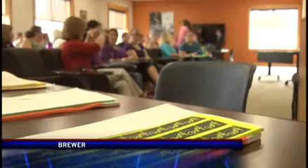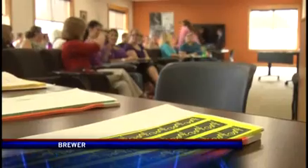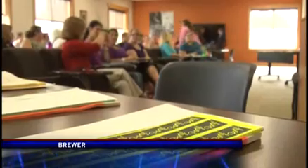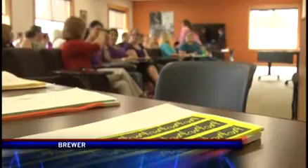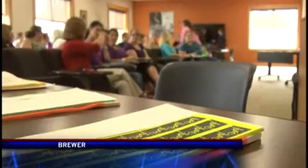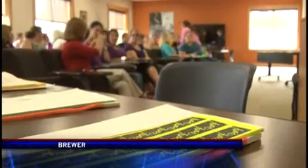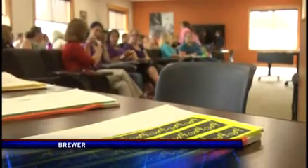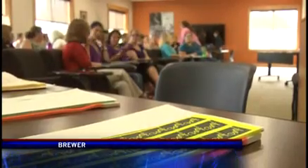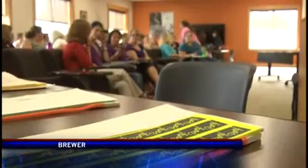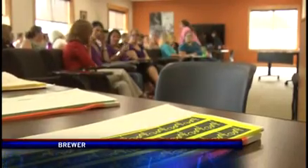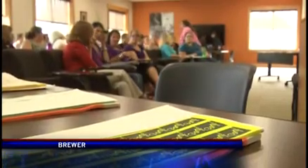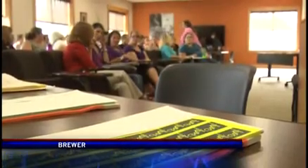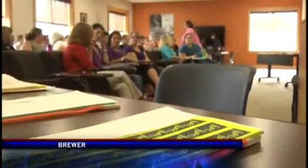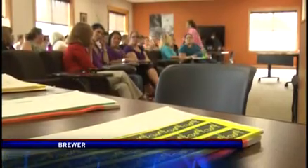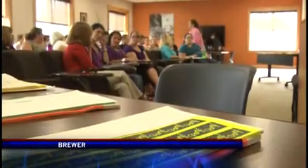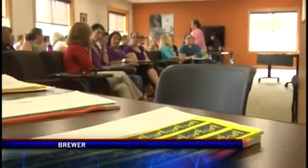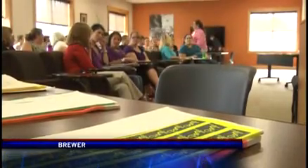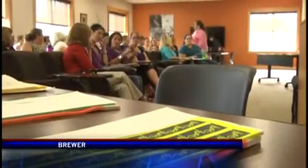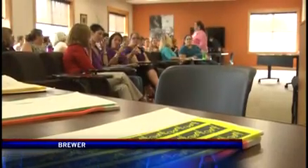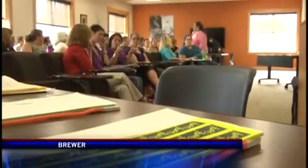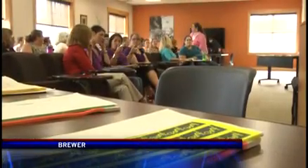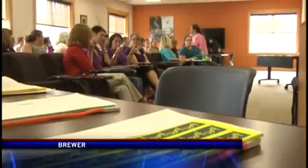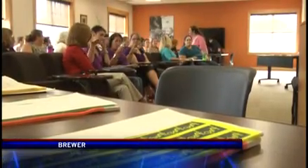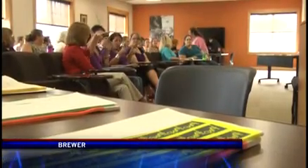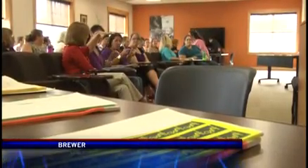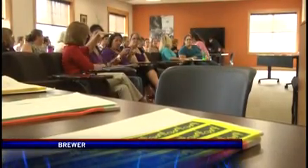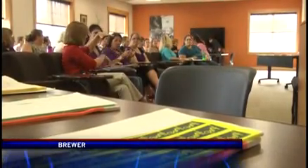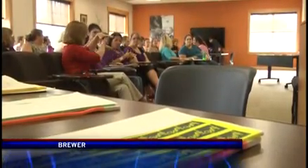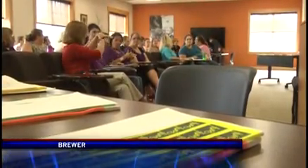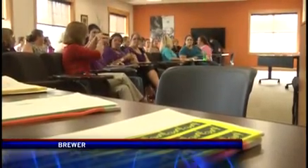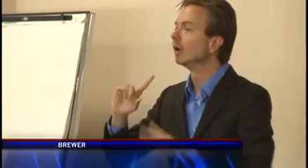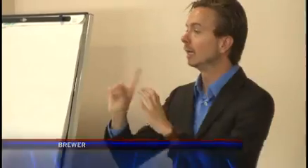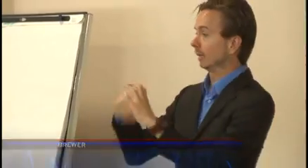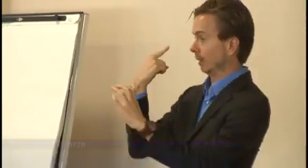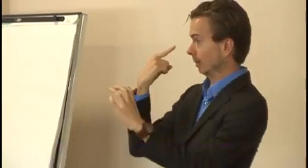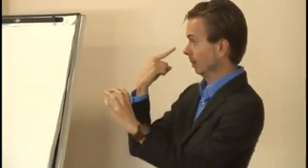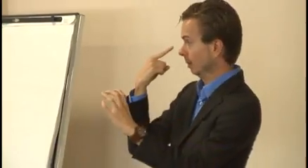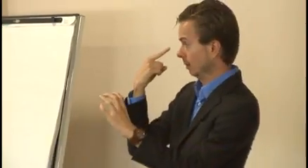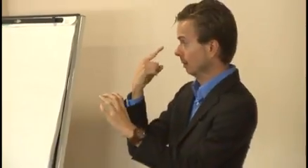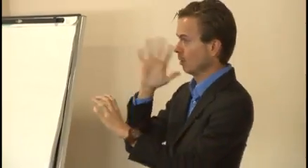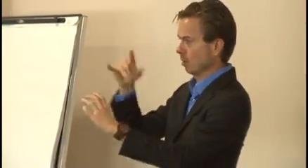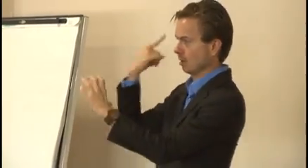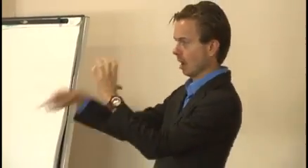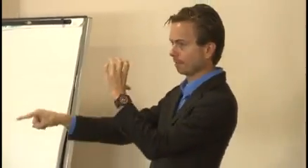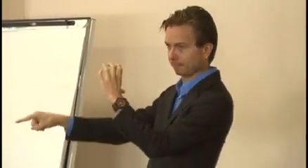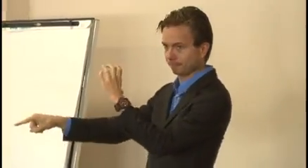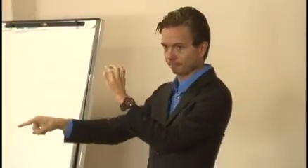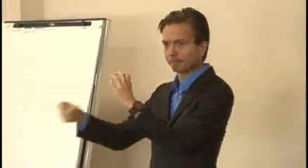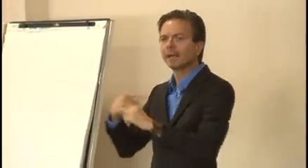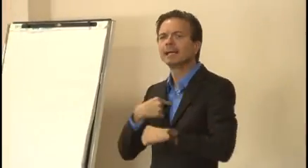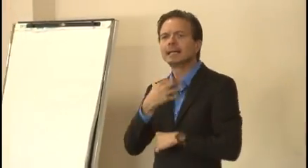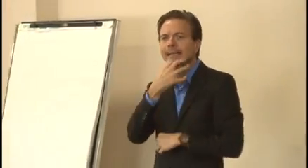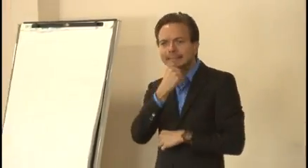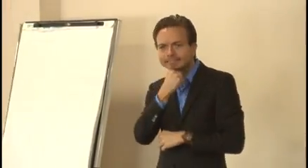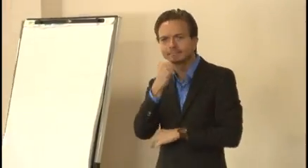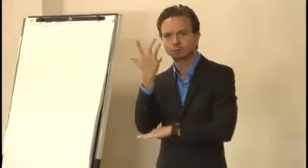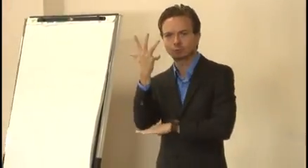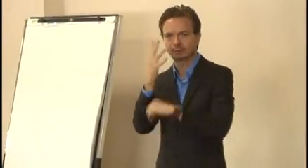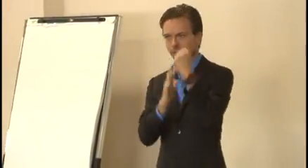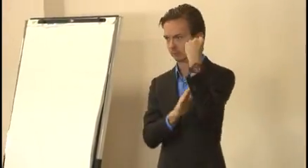While this room may be quiet, it's full of conversation. A workshop with Wink was held Saturday afternoon in Brewer to help those already fluent